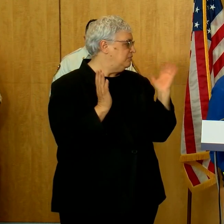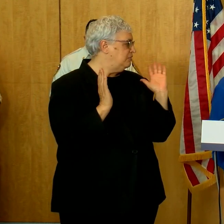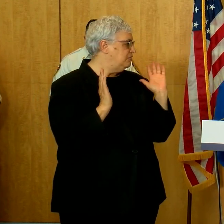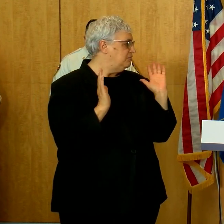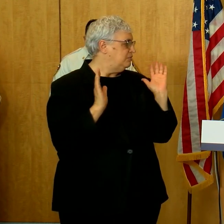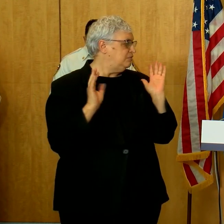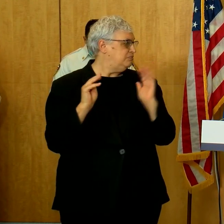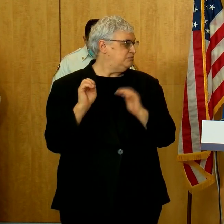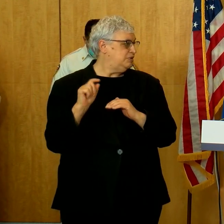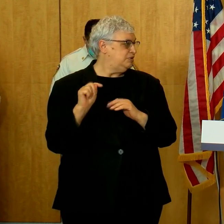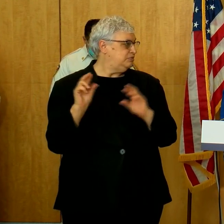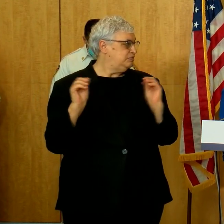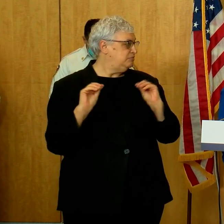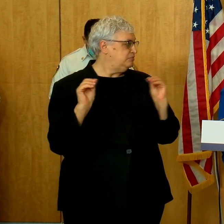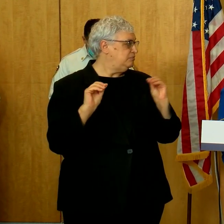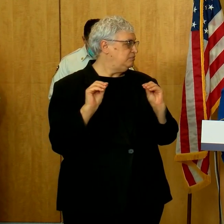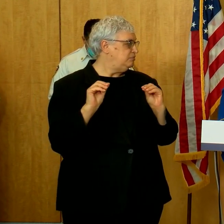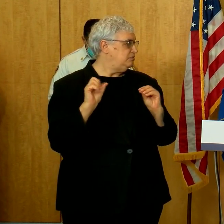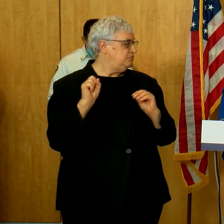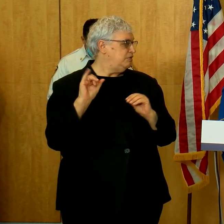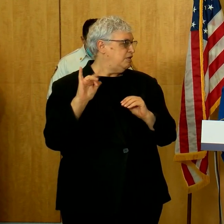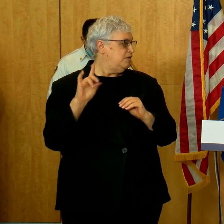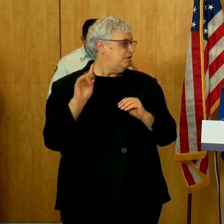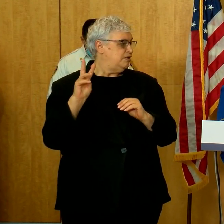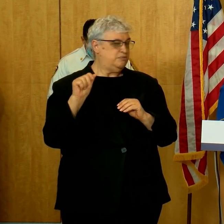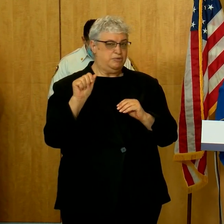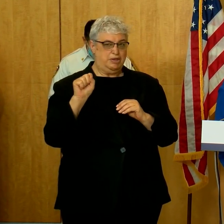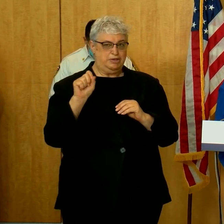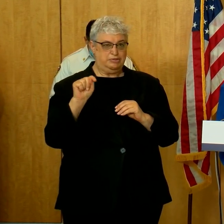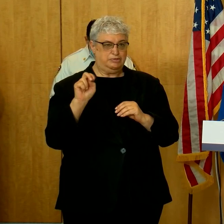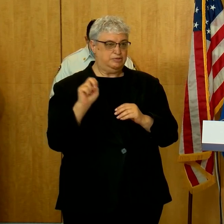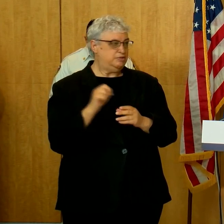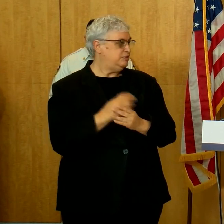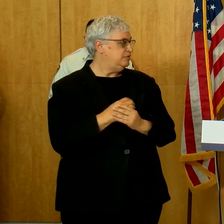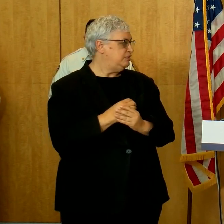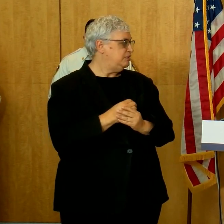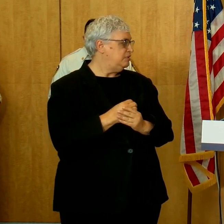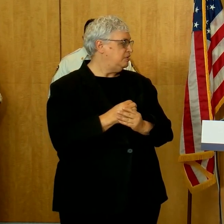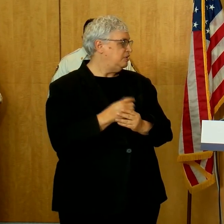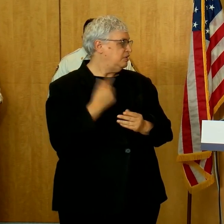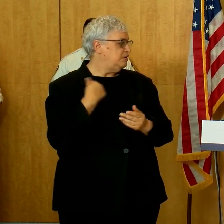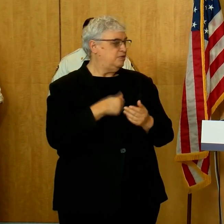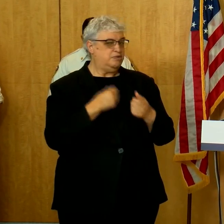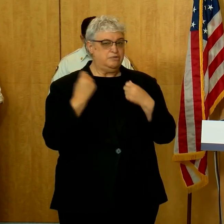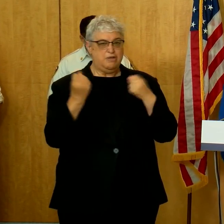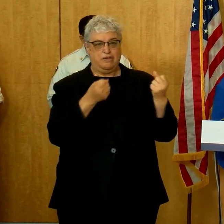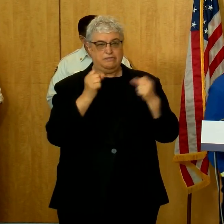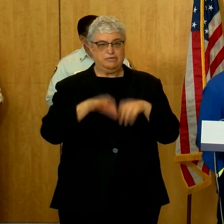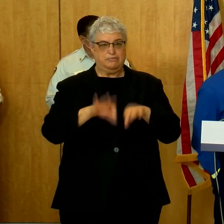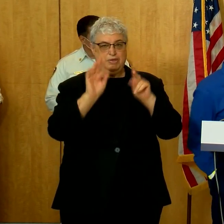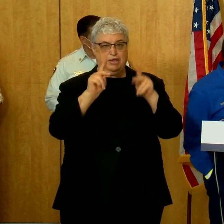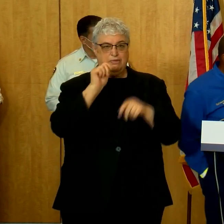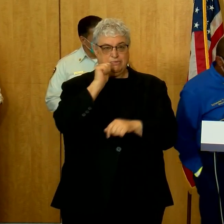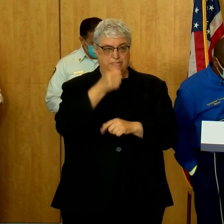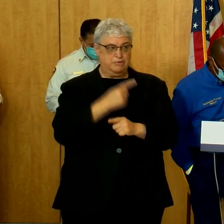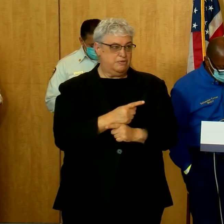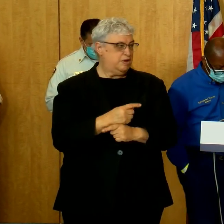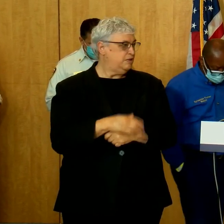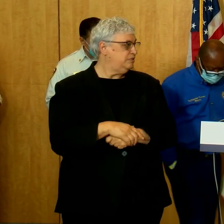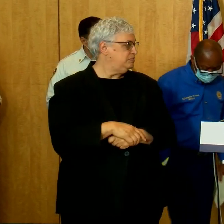Did I miss Metro? Okay, solid waste. I know we're resuming garbage pickup on tomorrow.